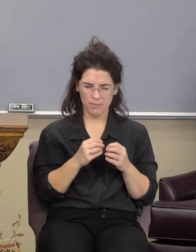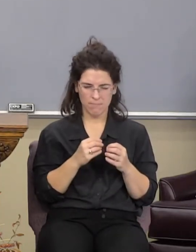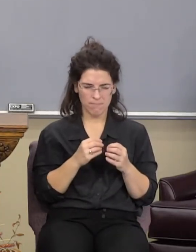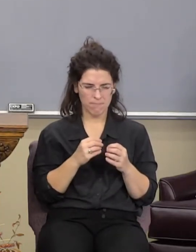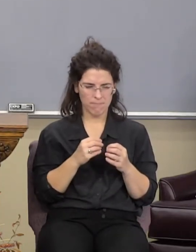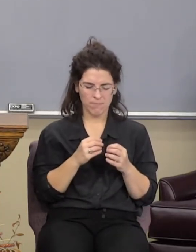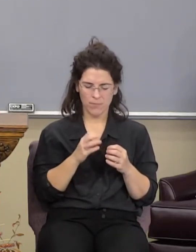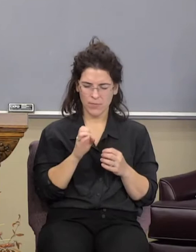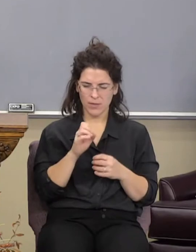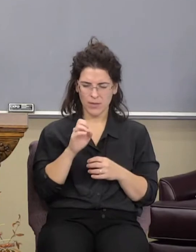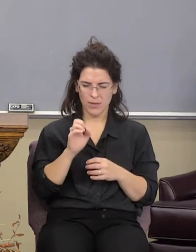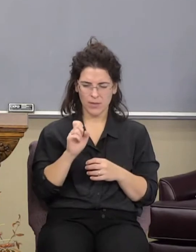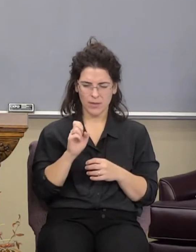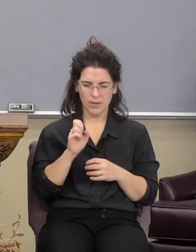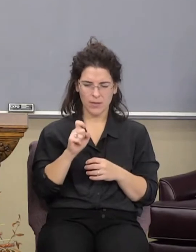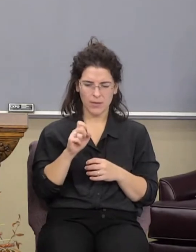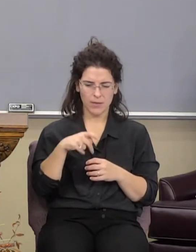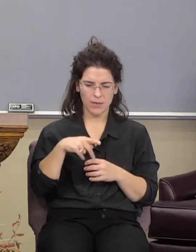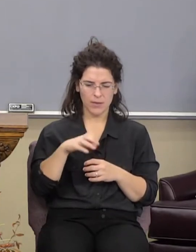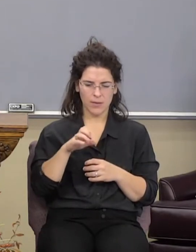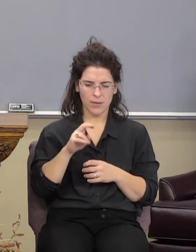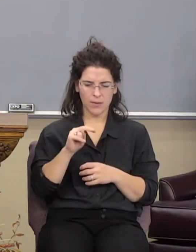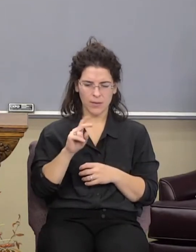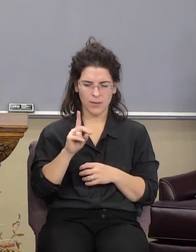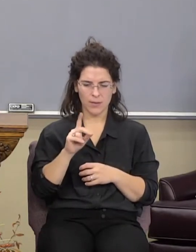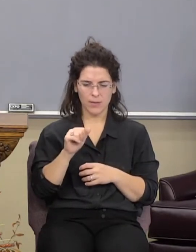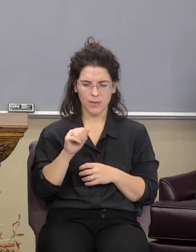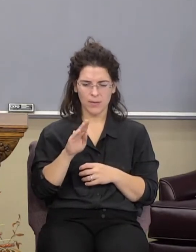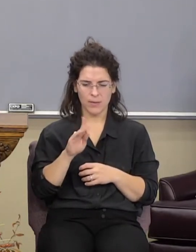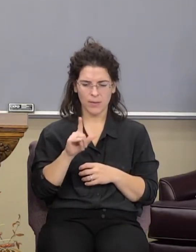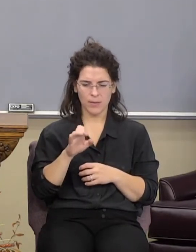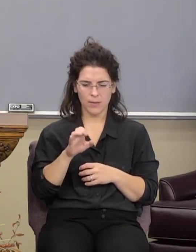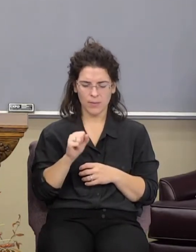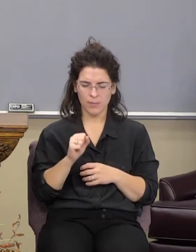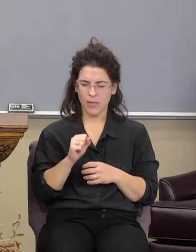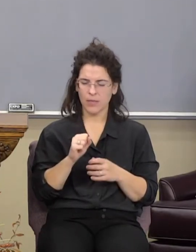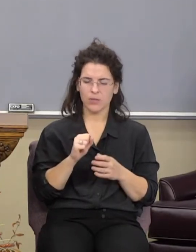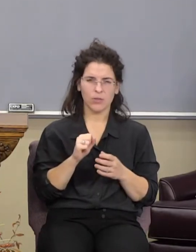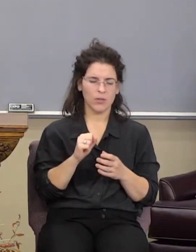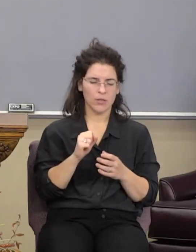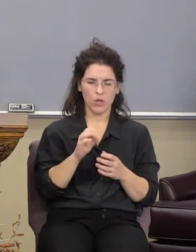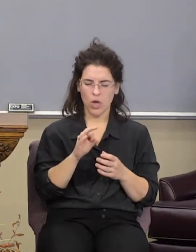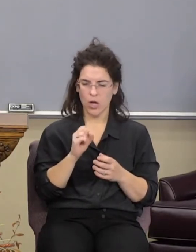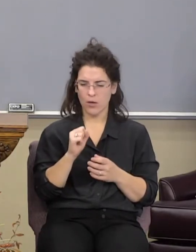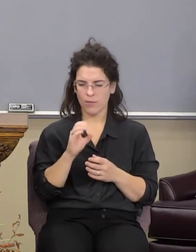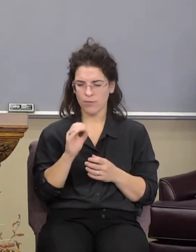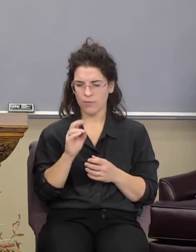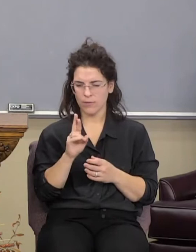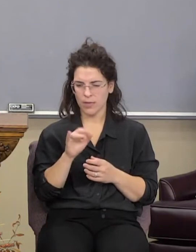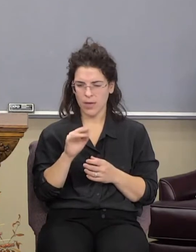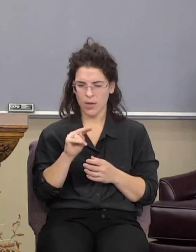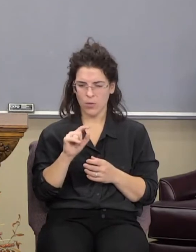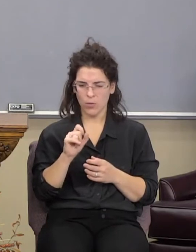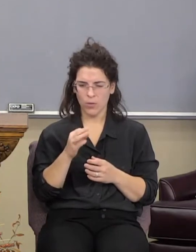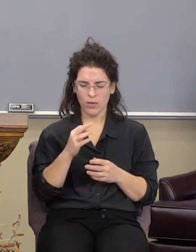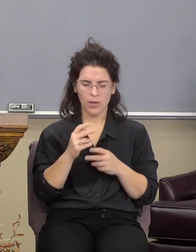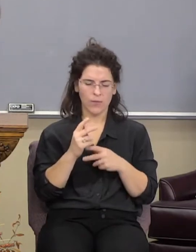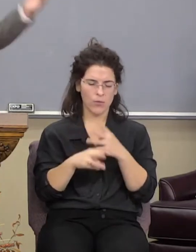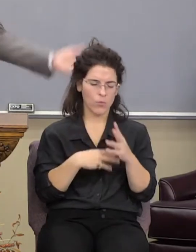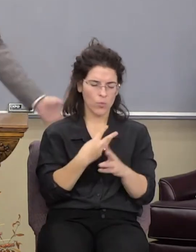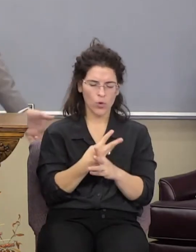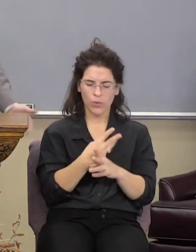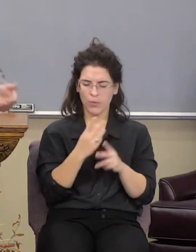He takes those who are, as Paul would describe, the offscouring of the world. People who are dismissed. People